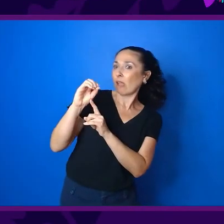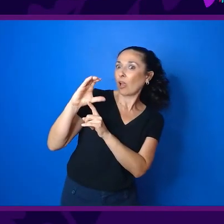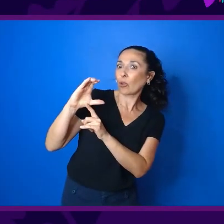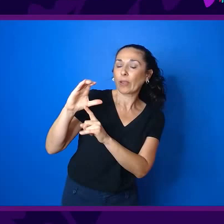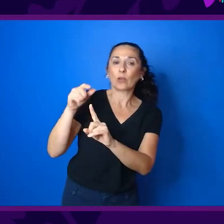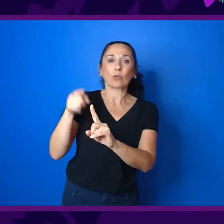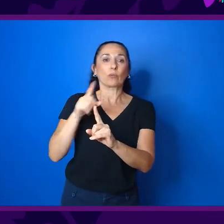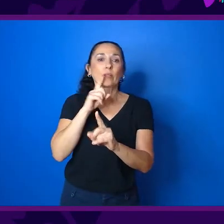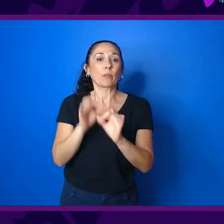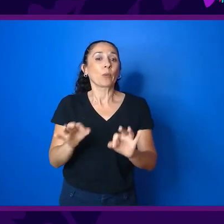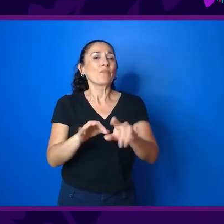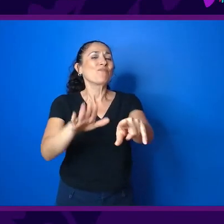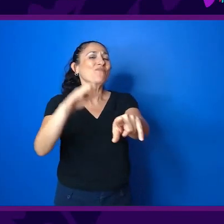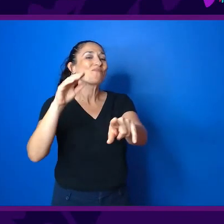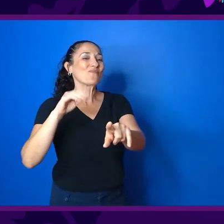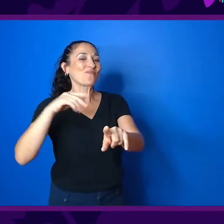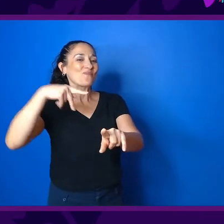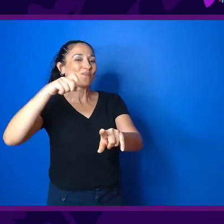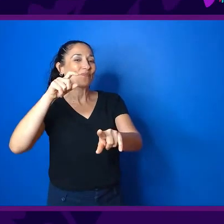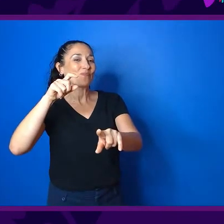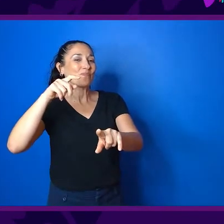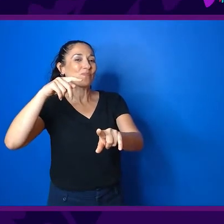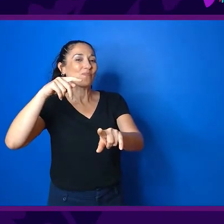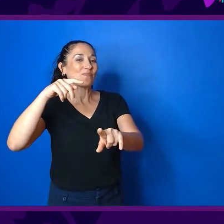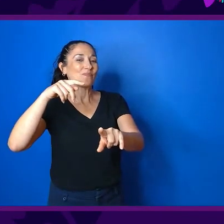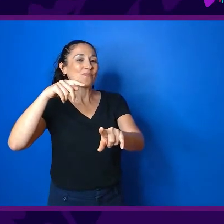Cristela? What? Yes.